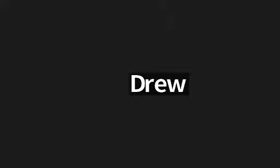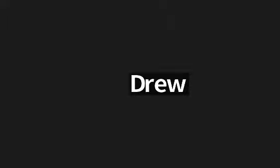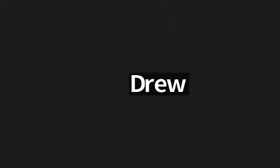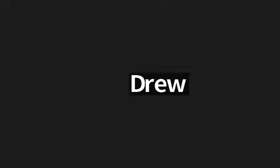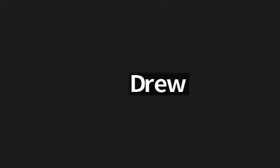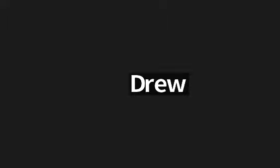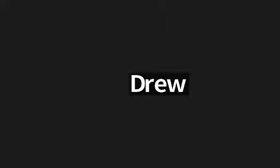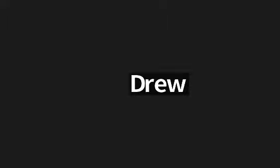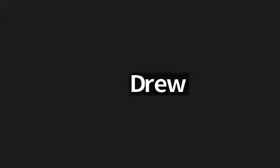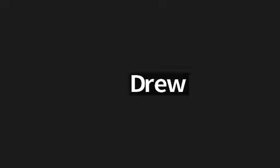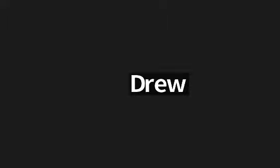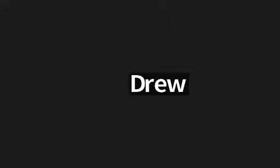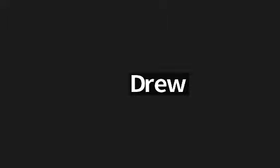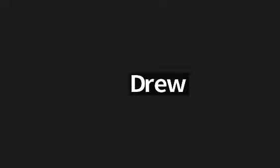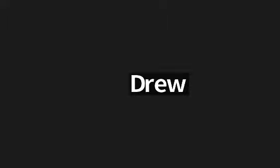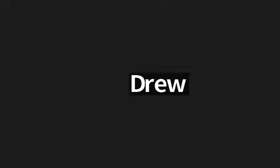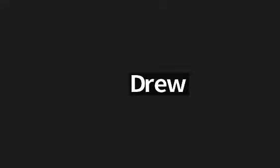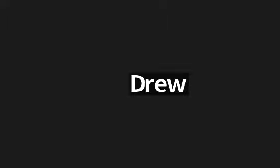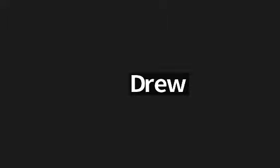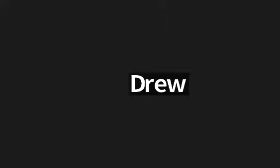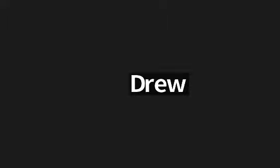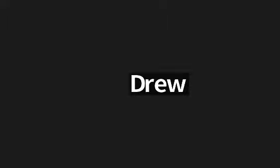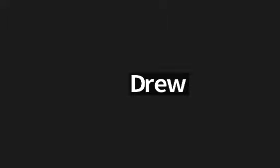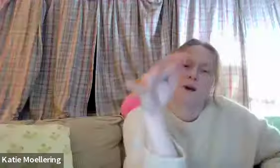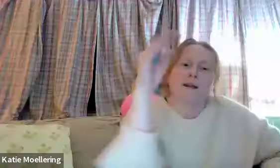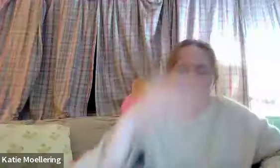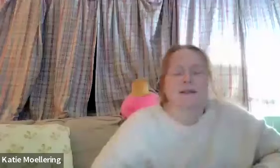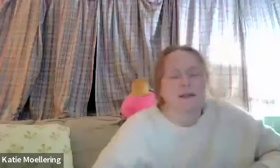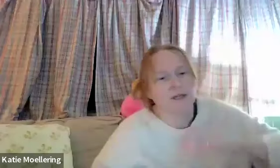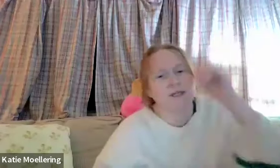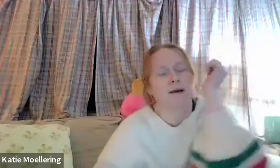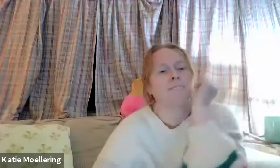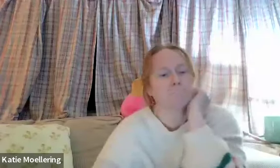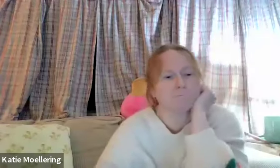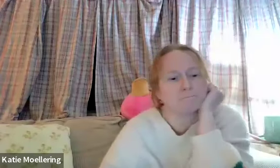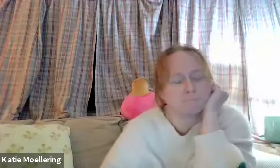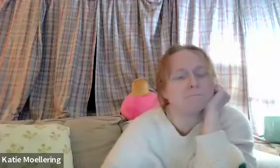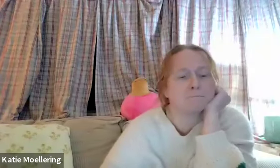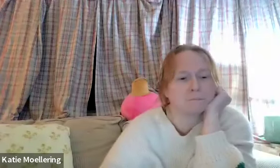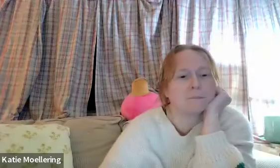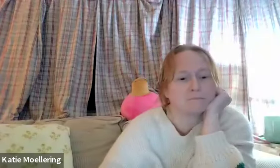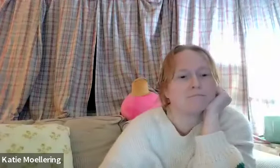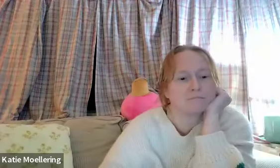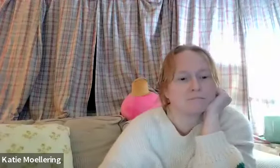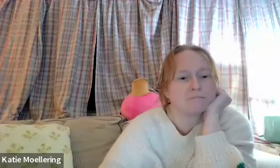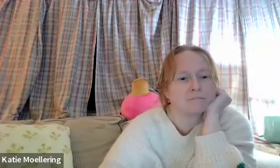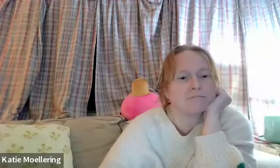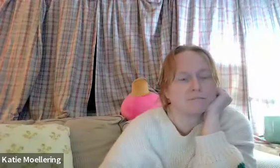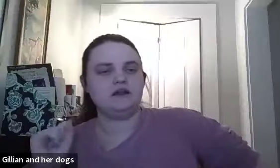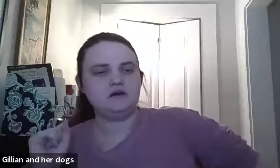like, in the past or in the future, but we didn't do directions That's right. That's to right. you or to me. that's right. Okay,